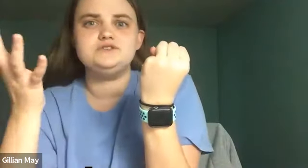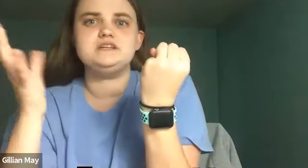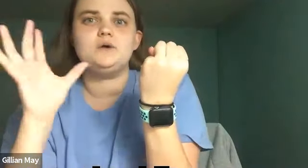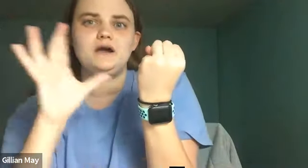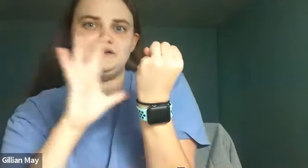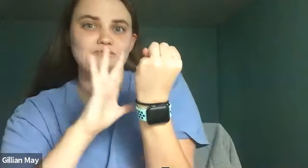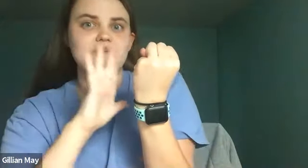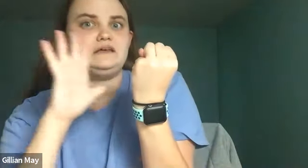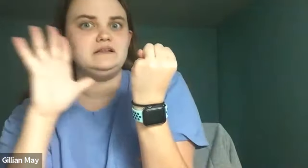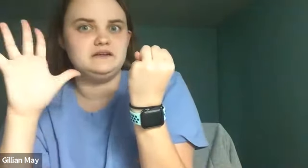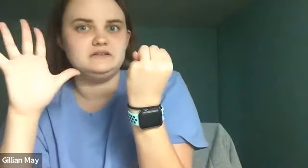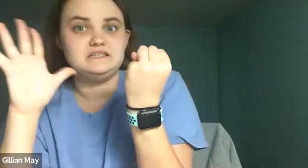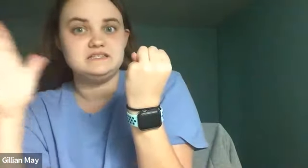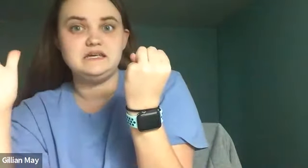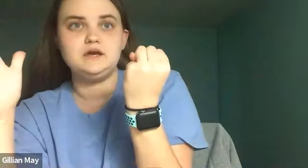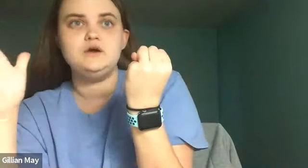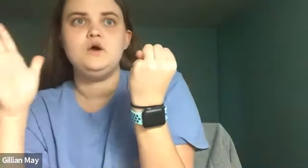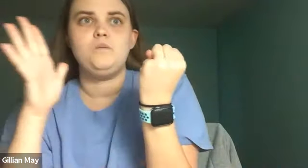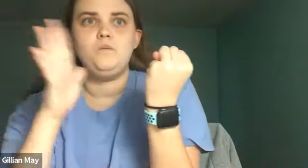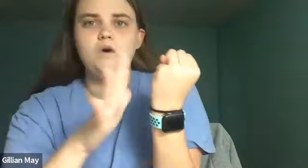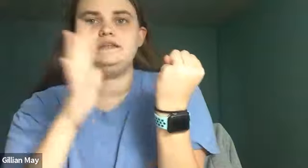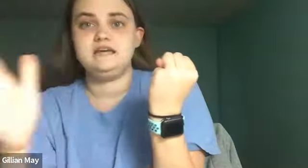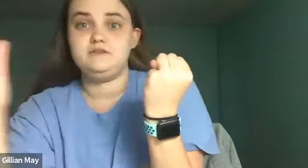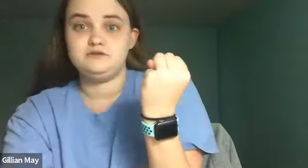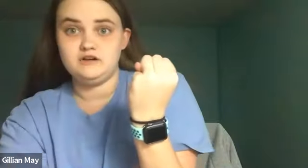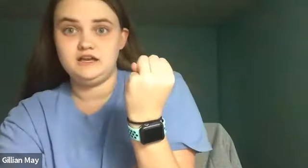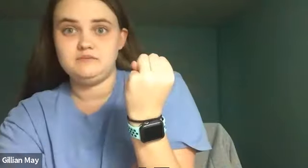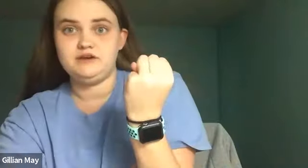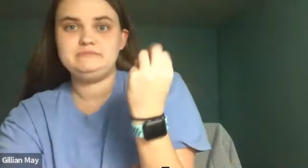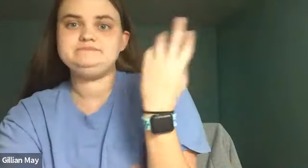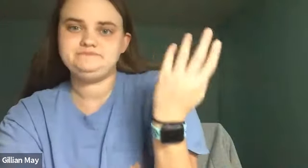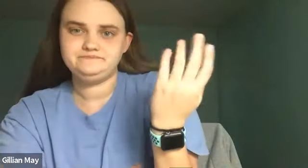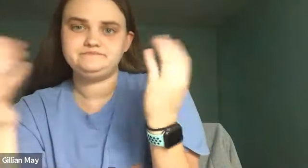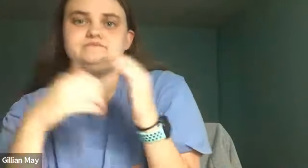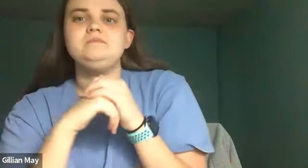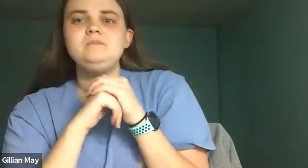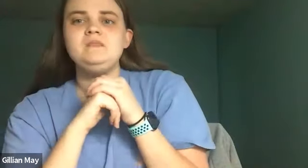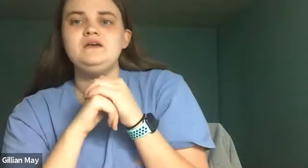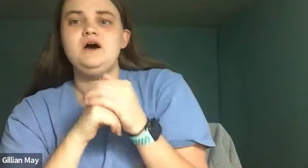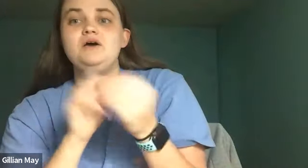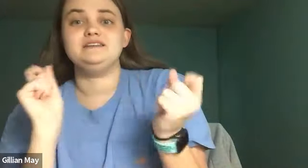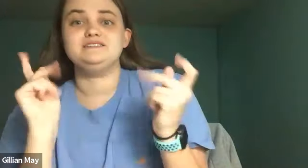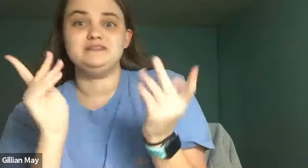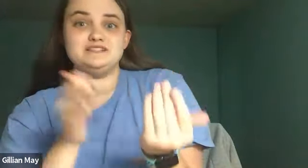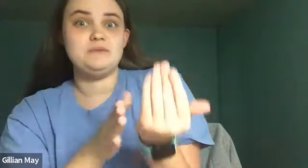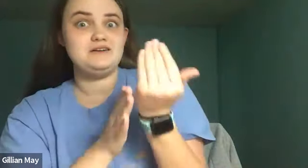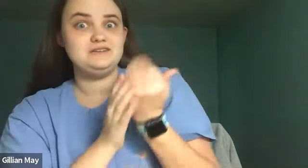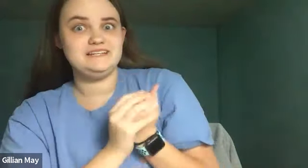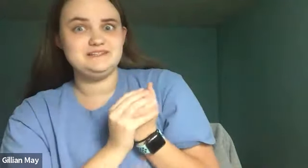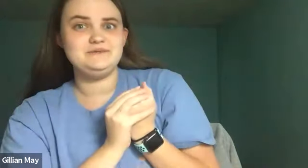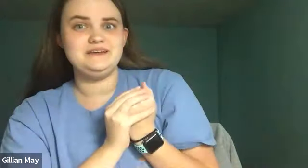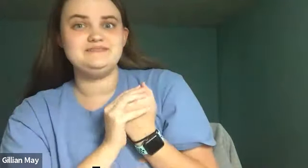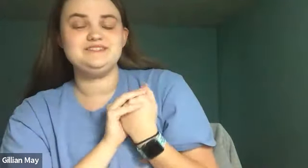use to help kind of really clearly see what day they're talking about. Okay, so let's go back on our days of the week and start